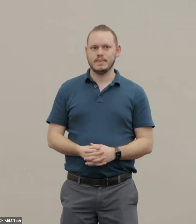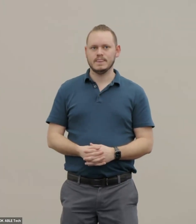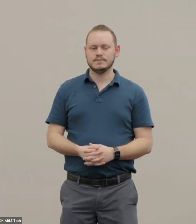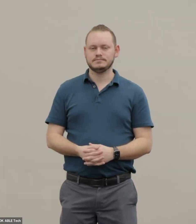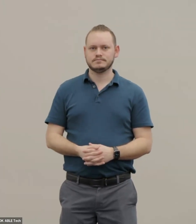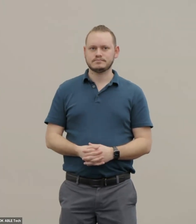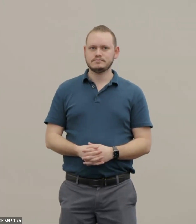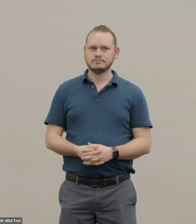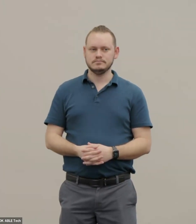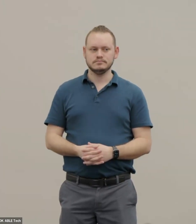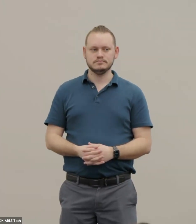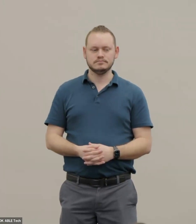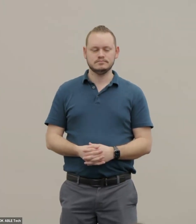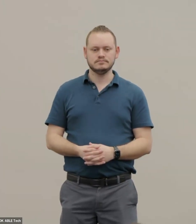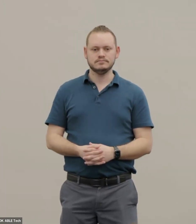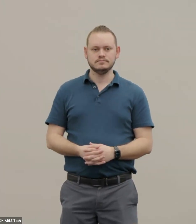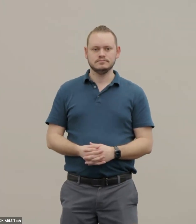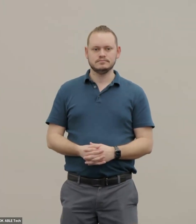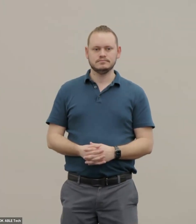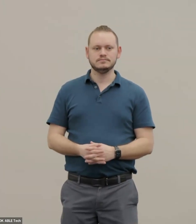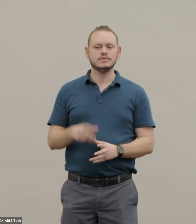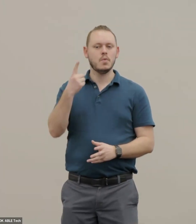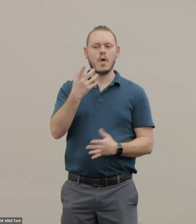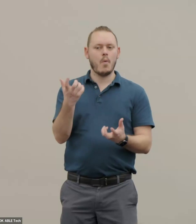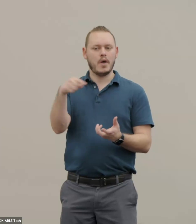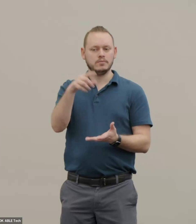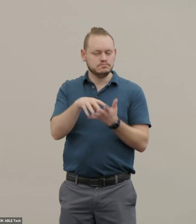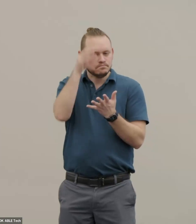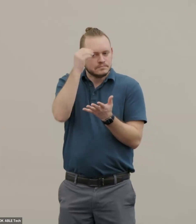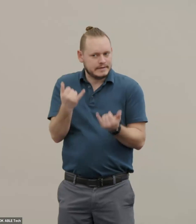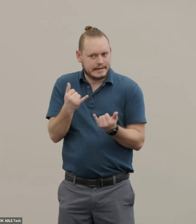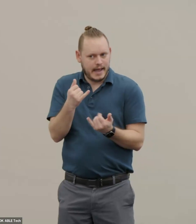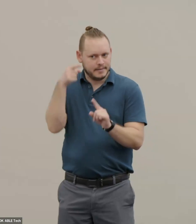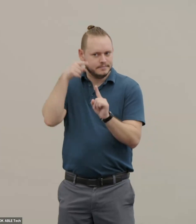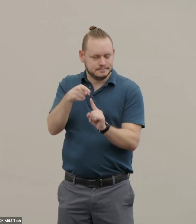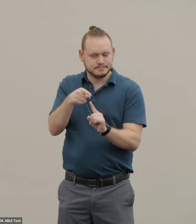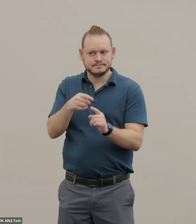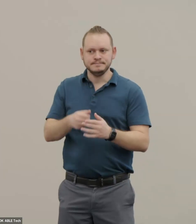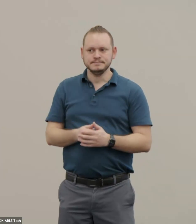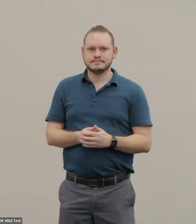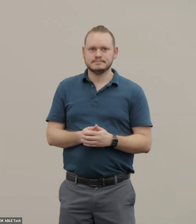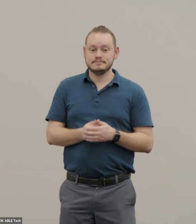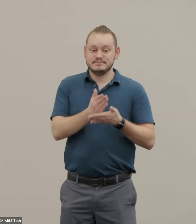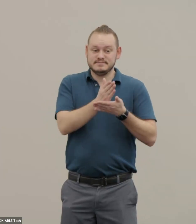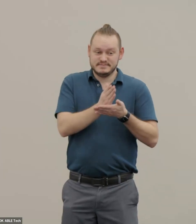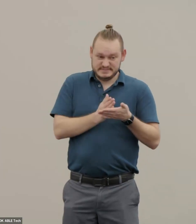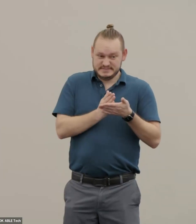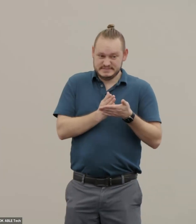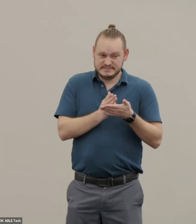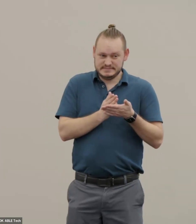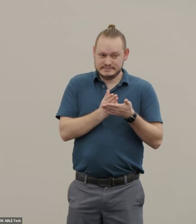one thing I'd like you guys to take away from this session today is that some accessibility is better than